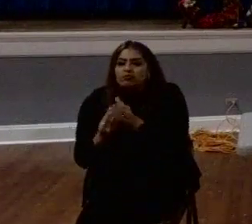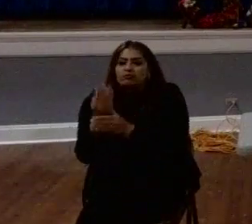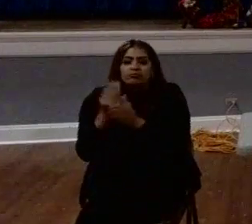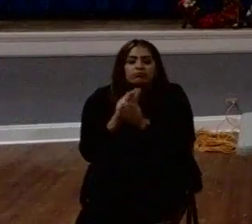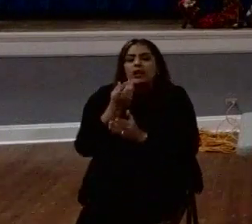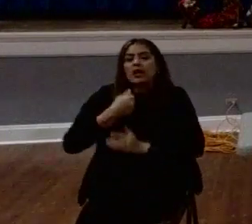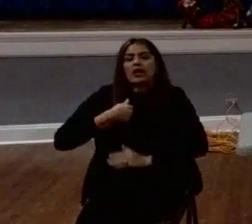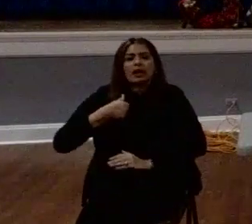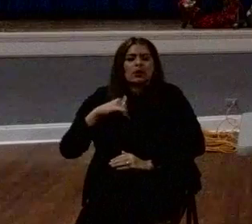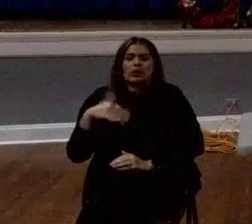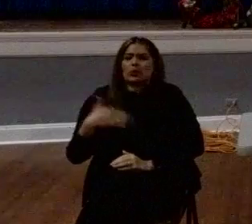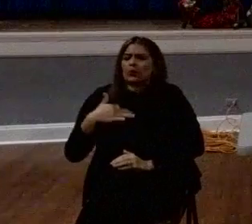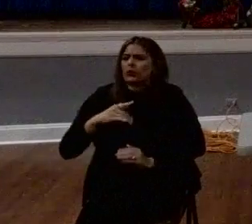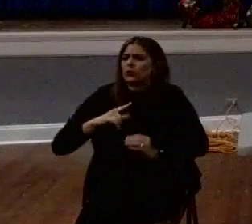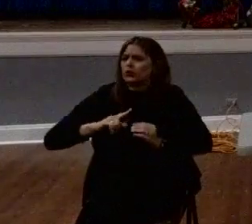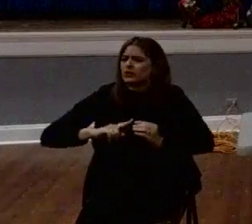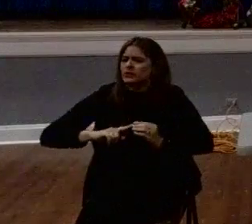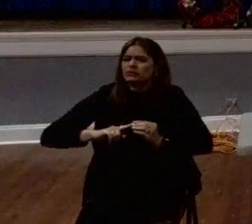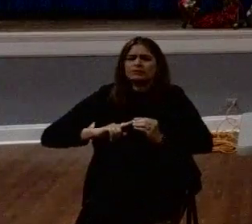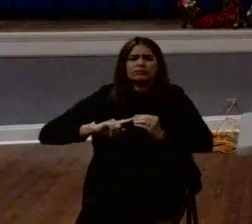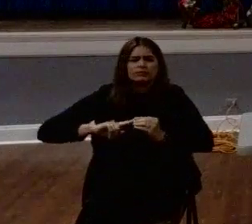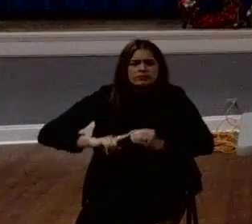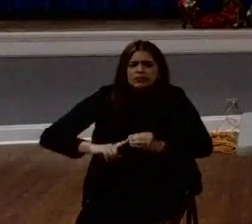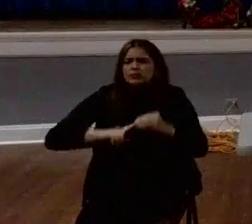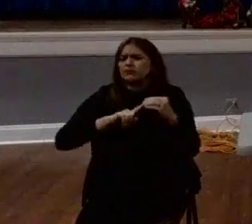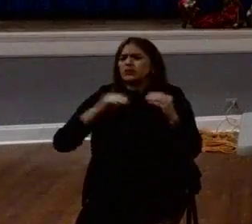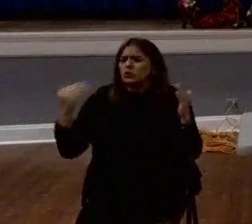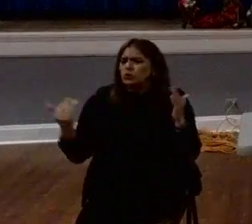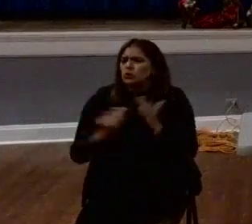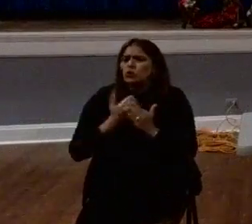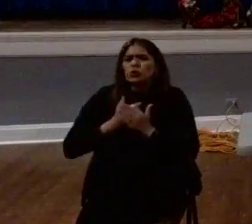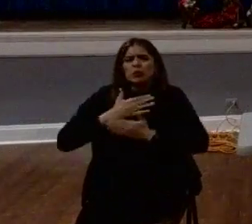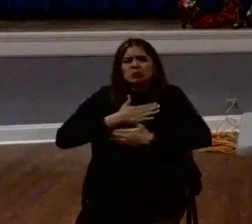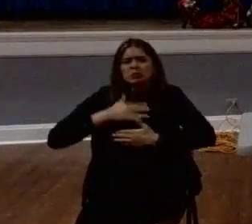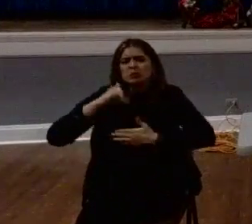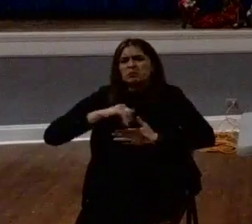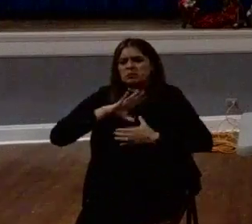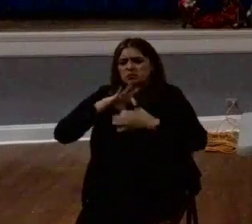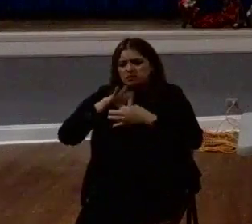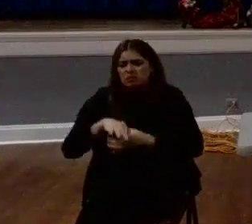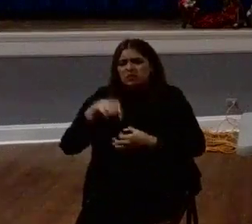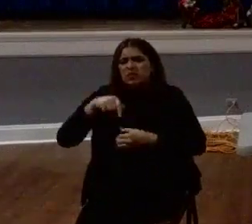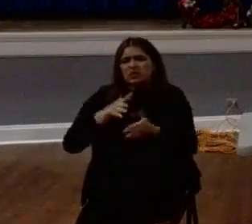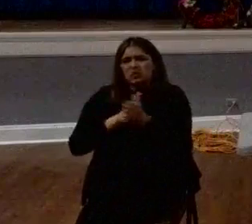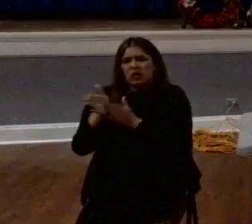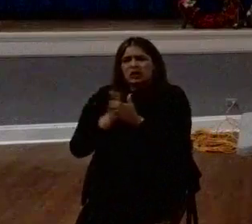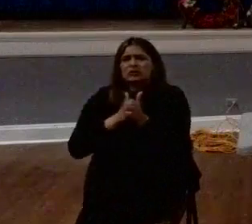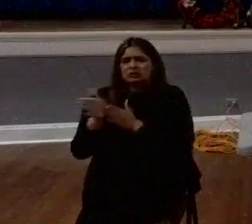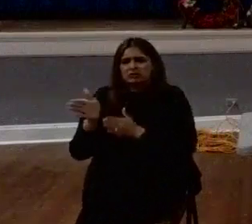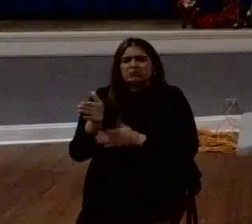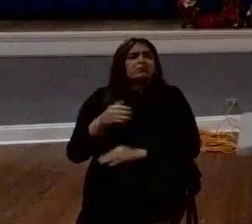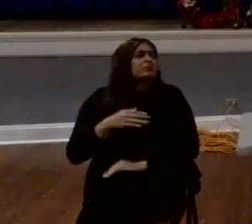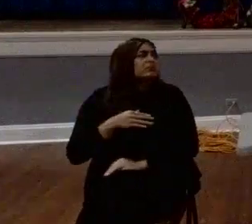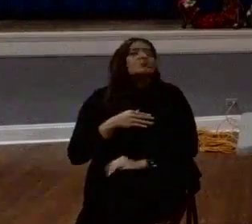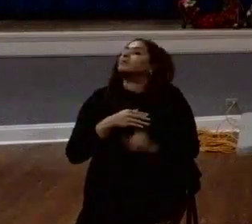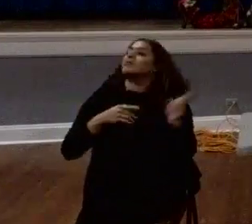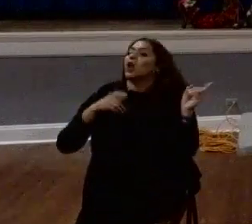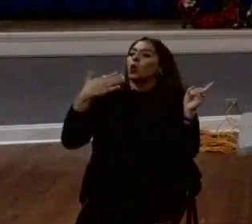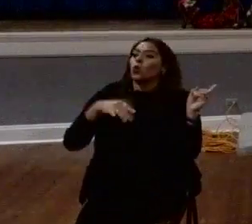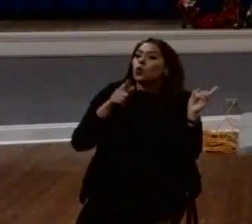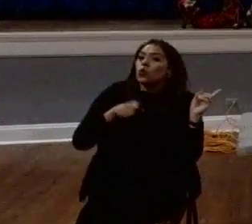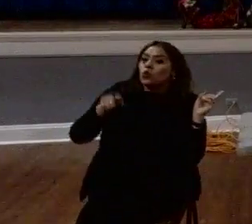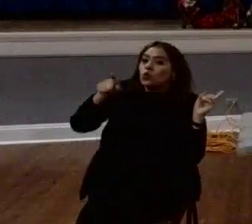I really appreciate that with this park. Liz Franklin. You guys got